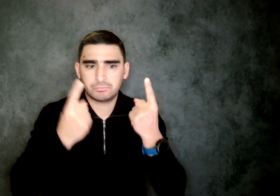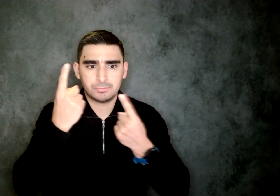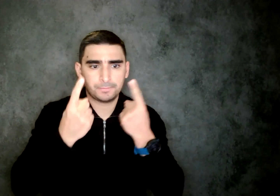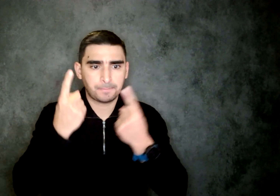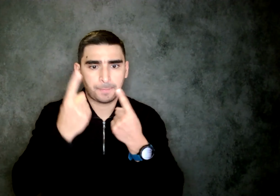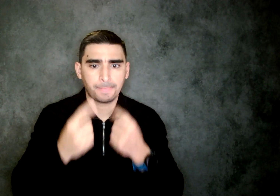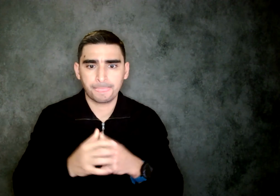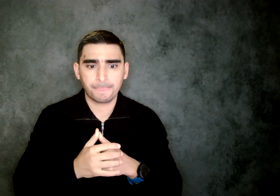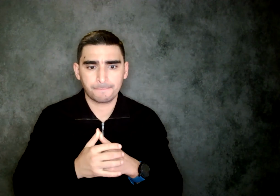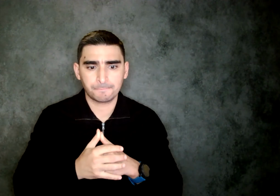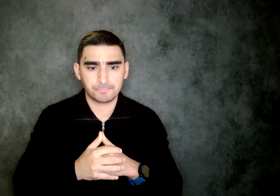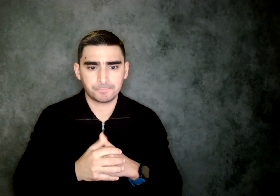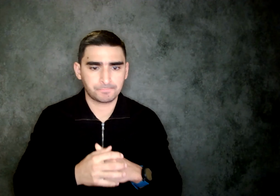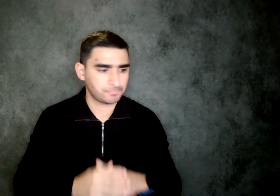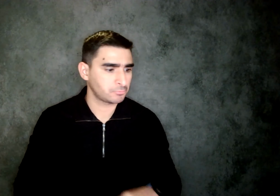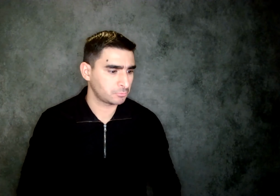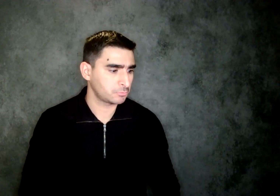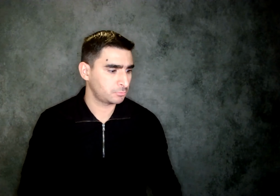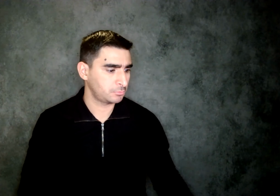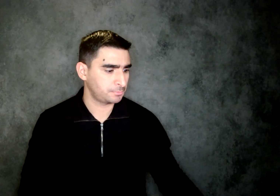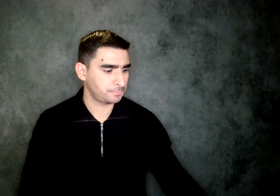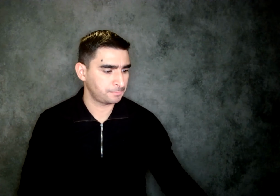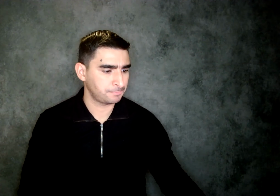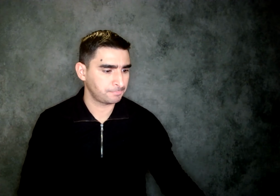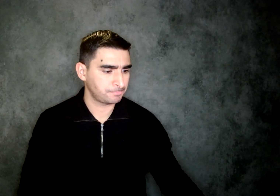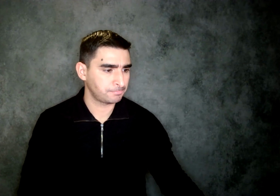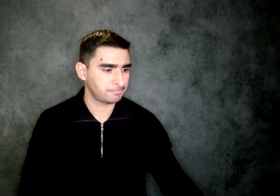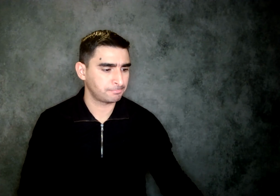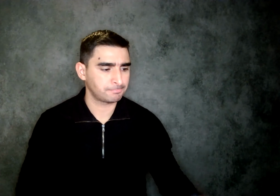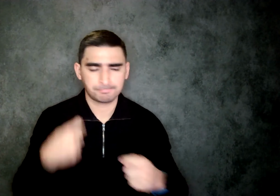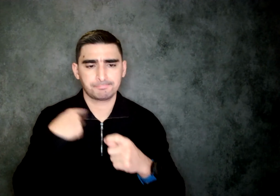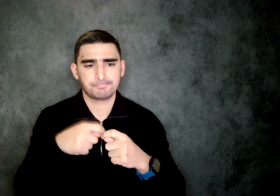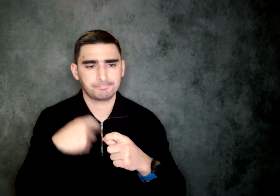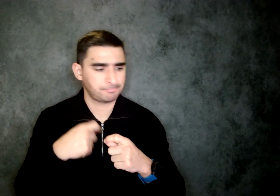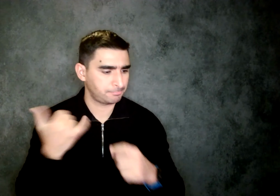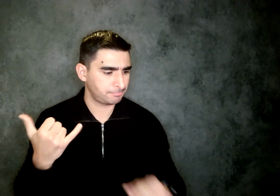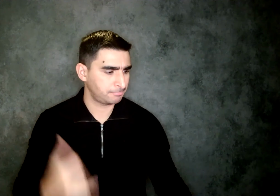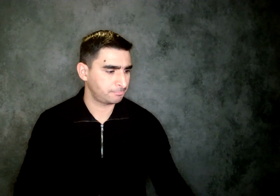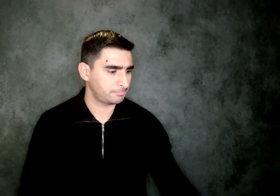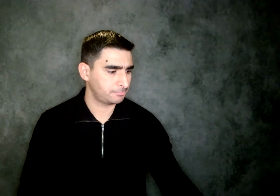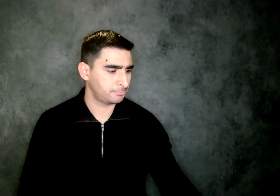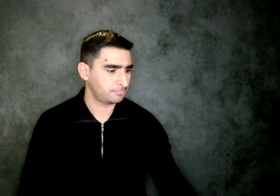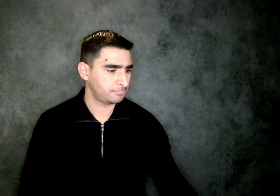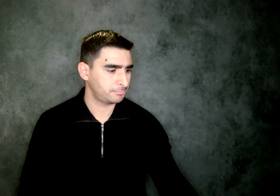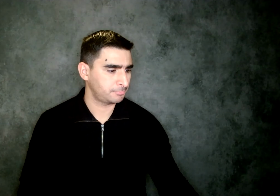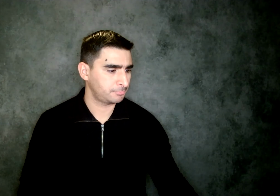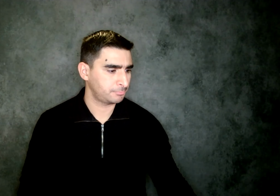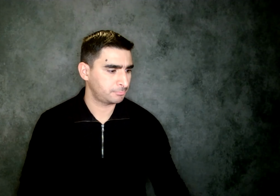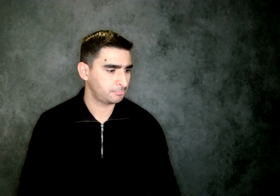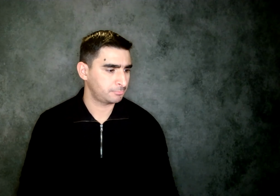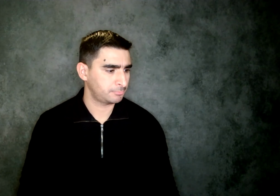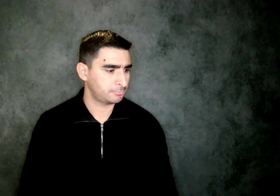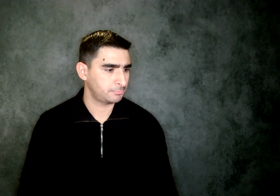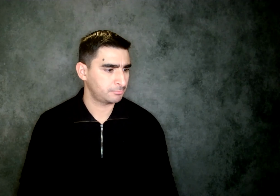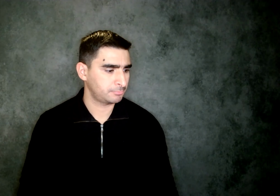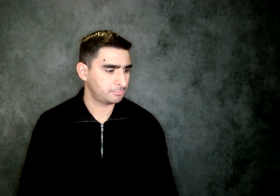good. Way to go. Y recuerda que estamos buscando cosas transformacionales, así que si queremos investigar el programa